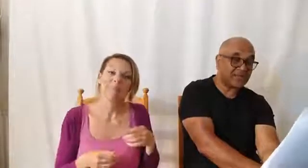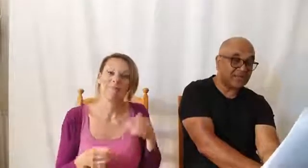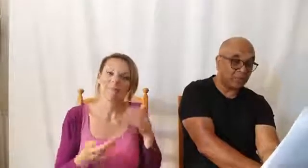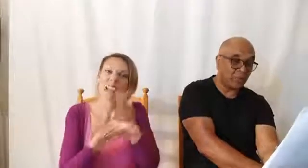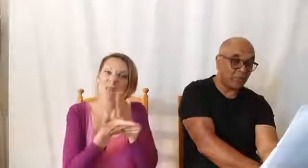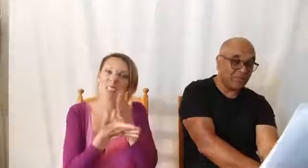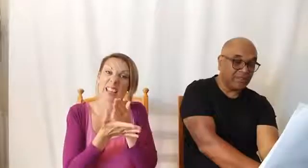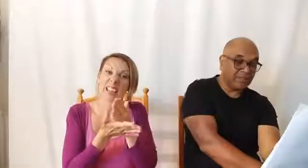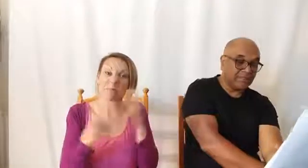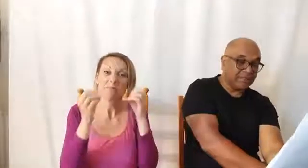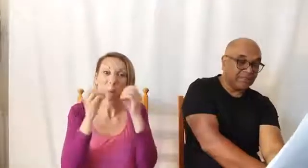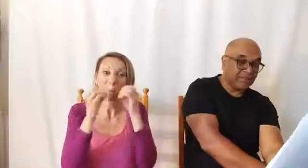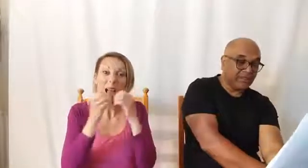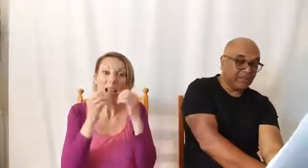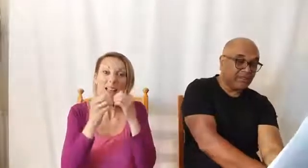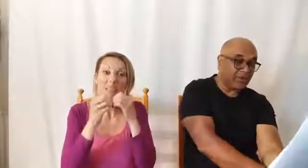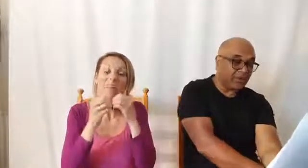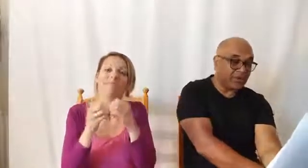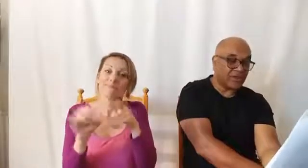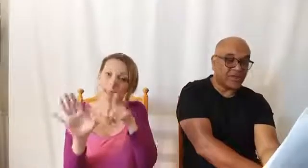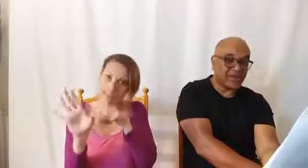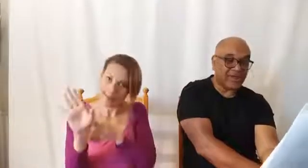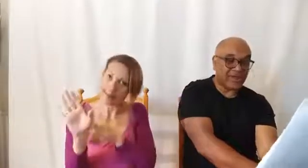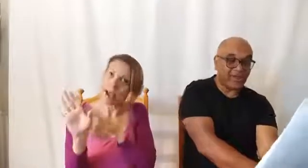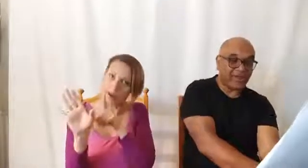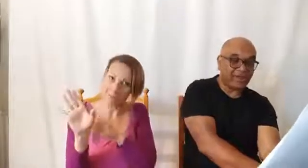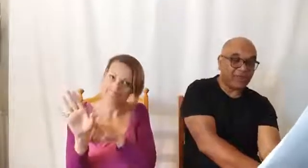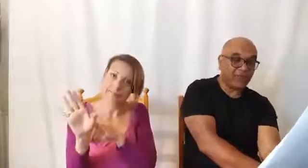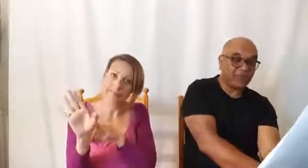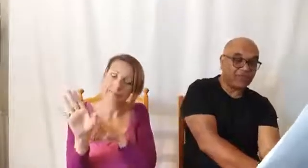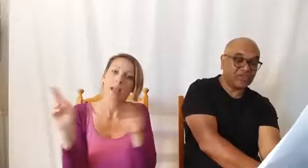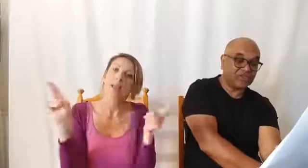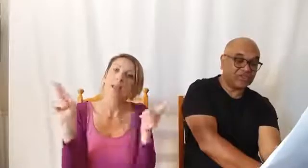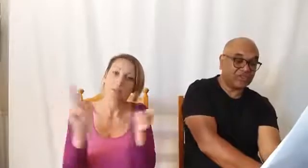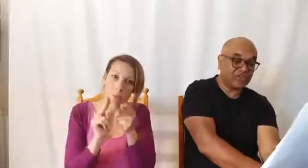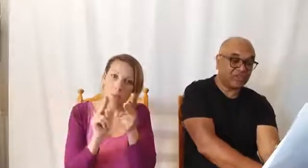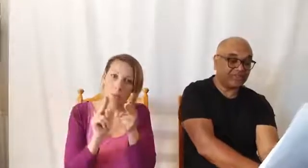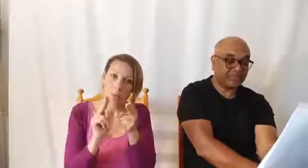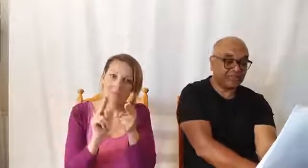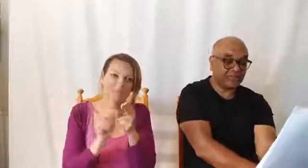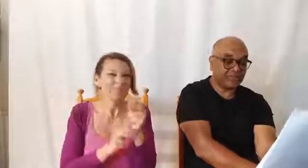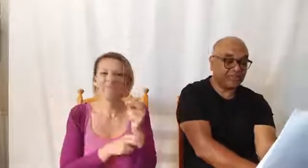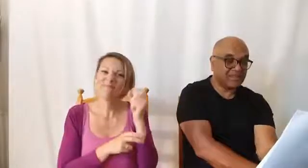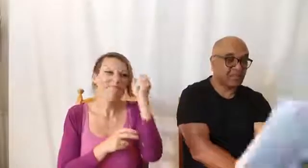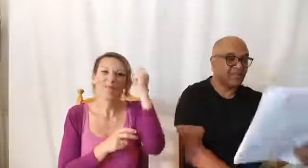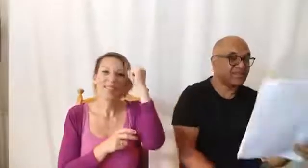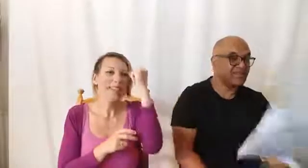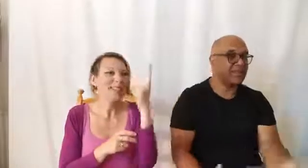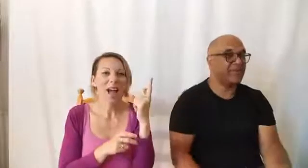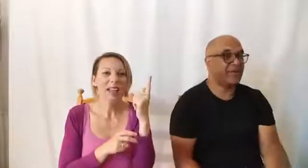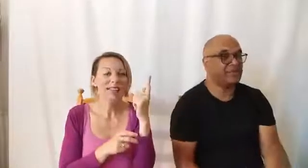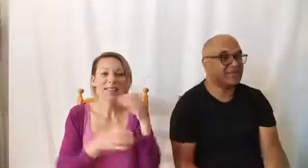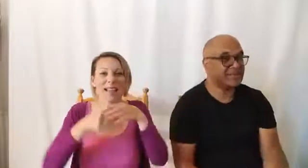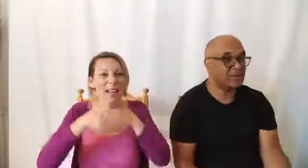small. He had not learned the true value of family or friendship just yet, so we must forgive him just this